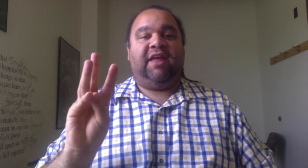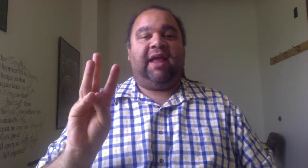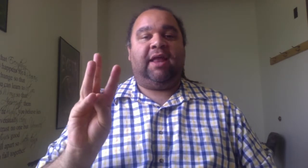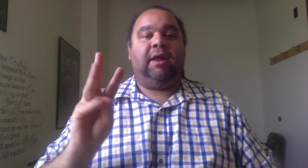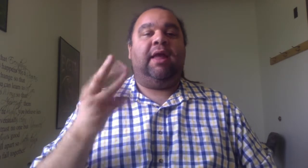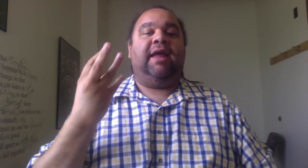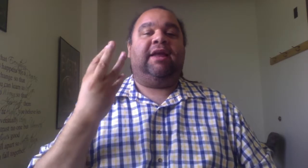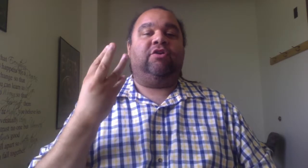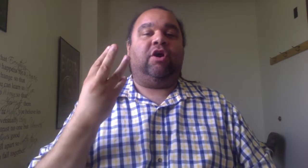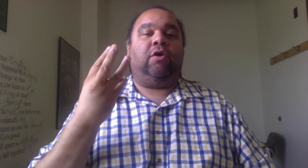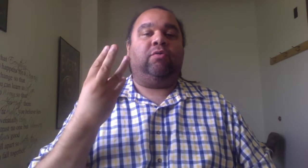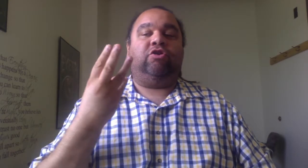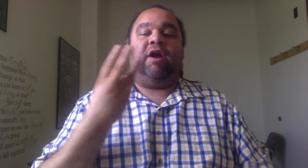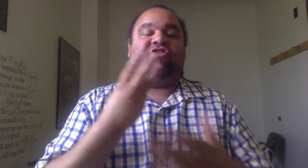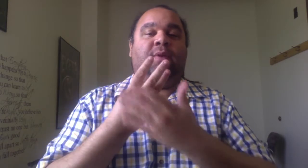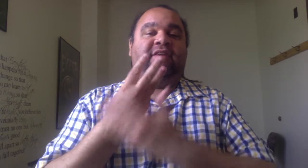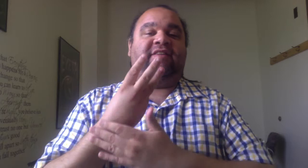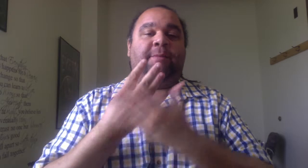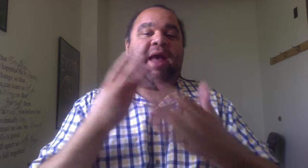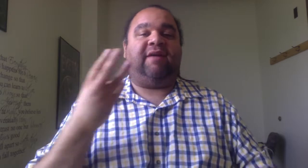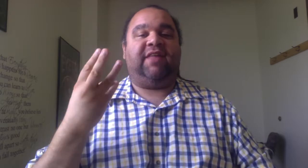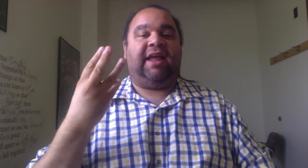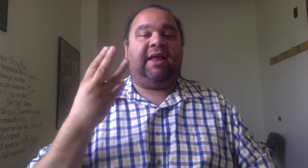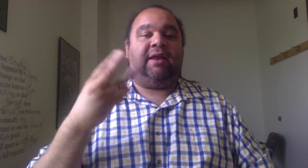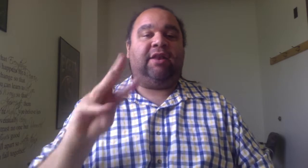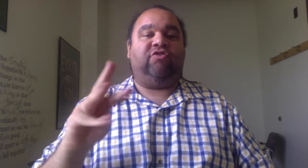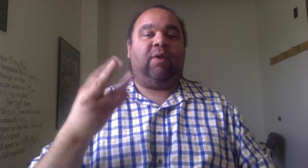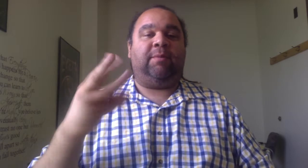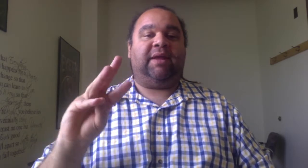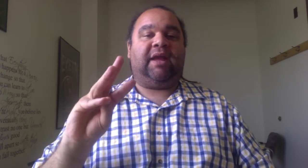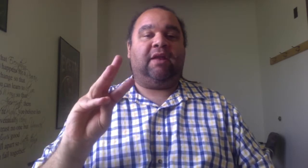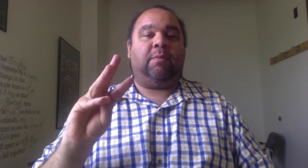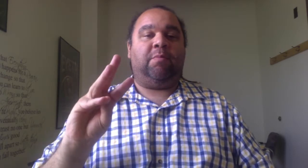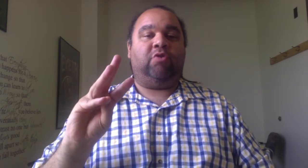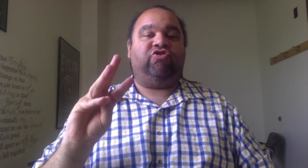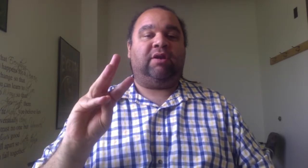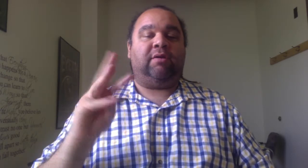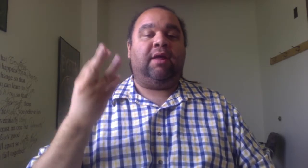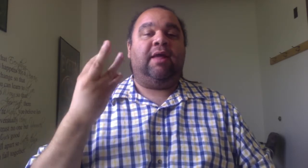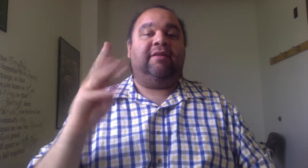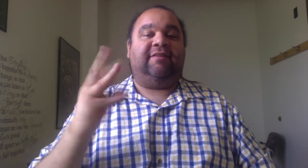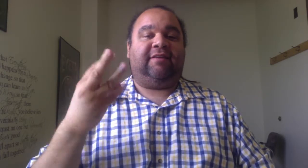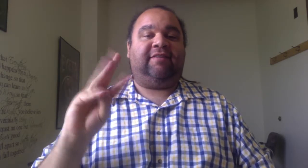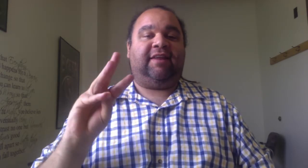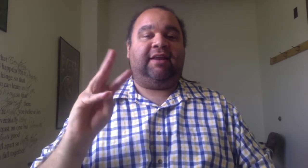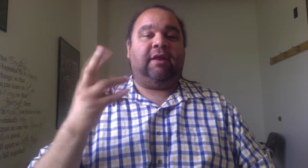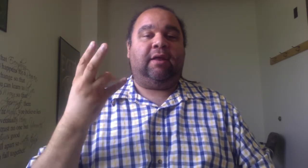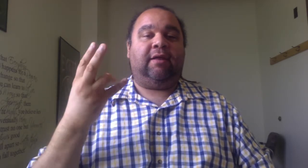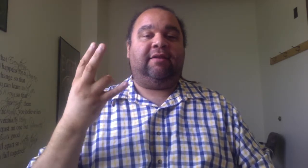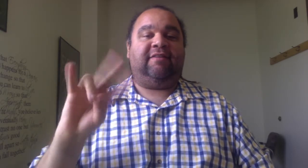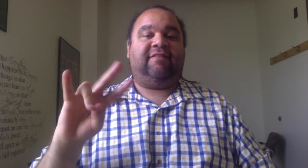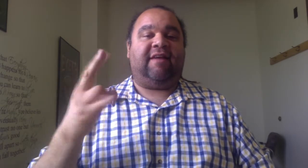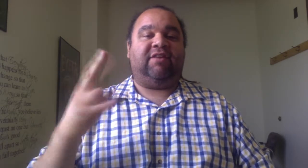hand. Here, though, you're actually going to see the back of the hand, and there's going to be a double motion. 16,